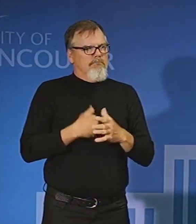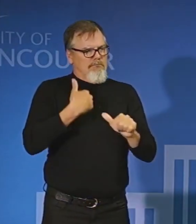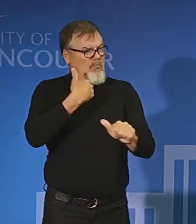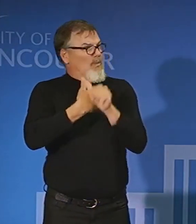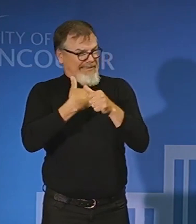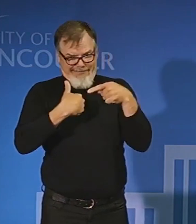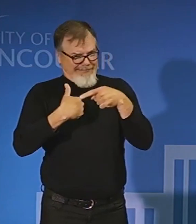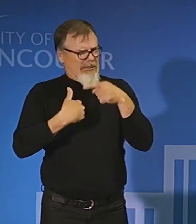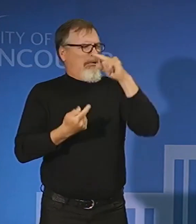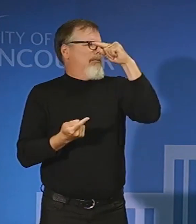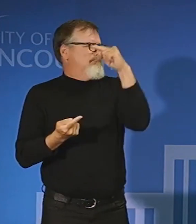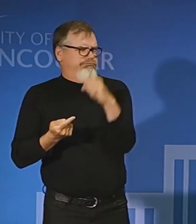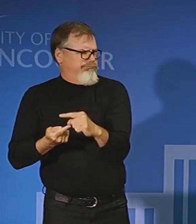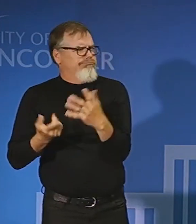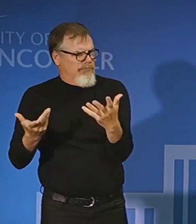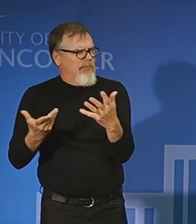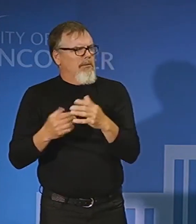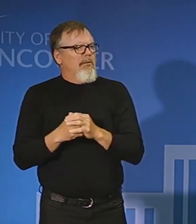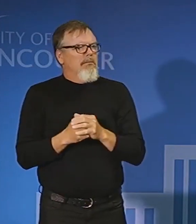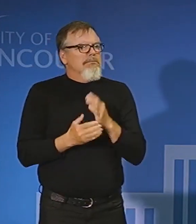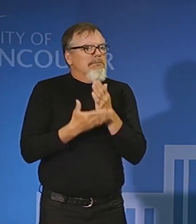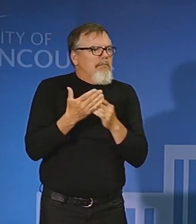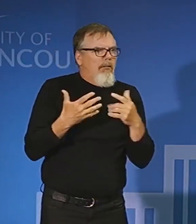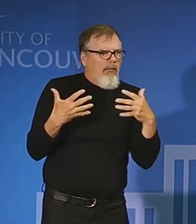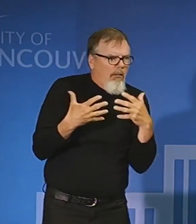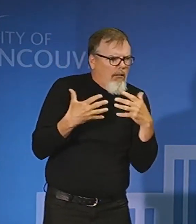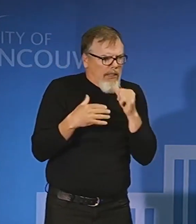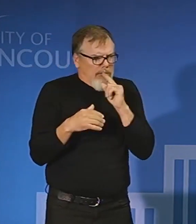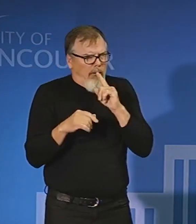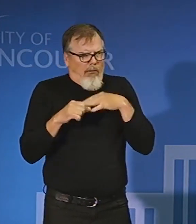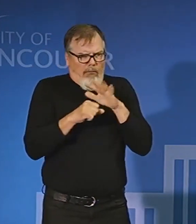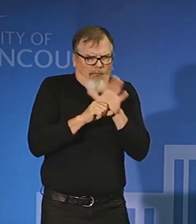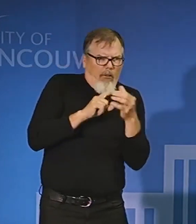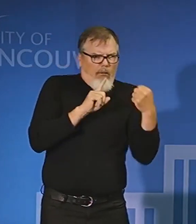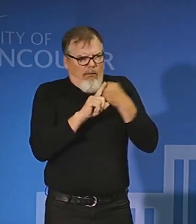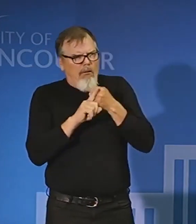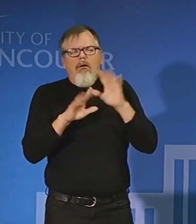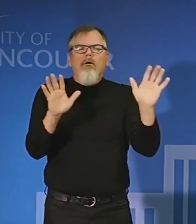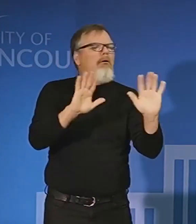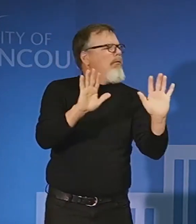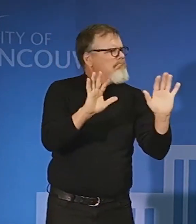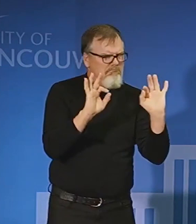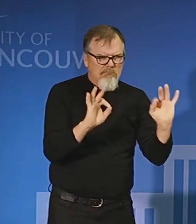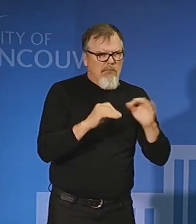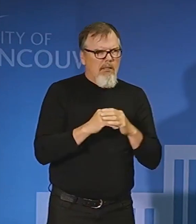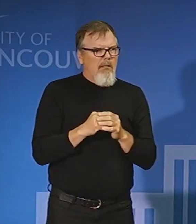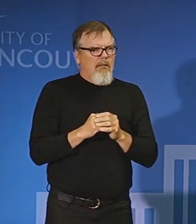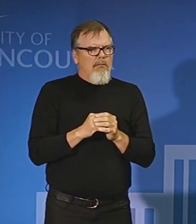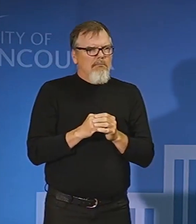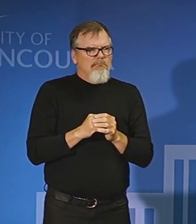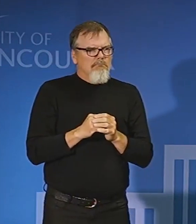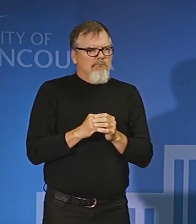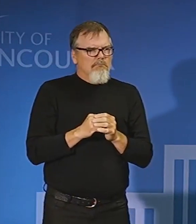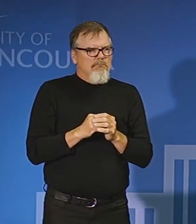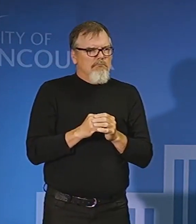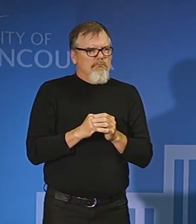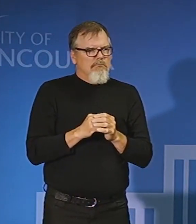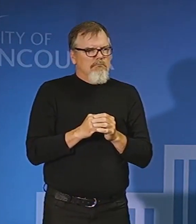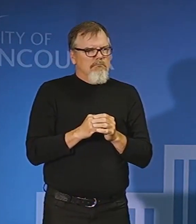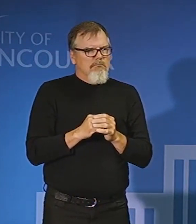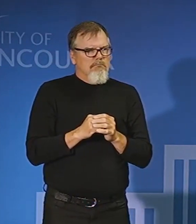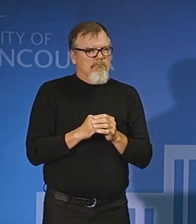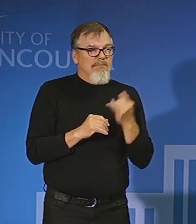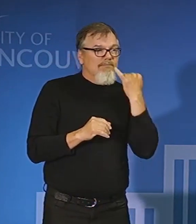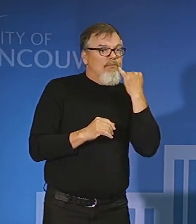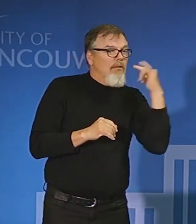now of COVID-19 are either returning travelers or people who've had a known contact to another case. So we're seeing very